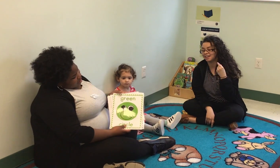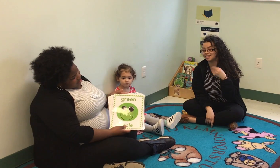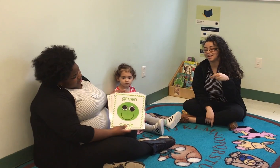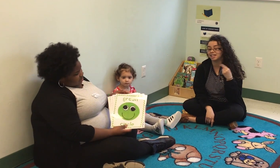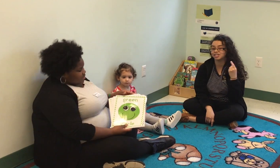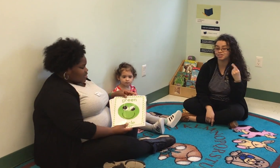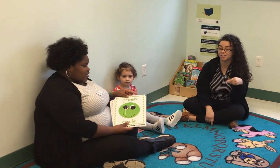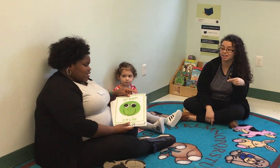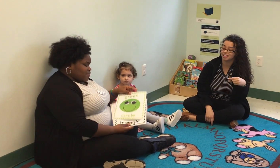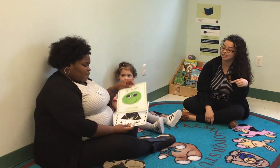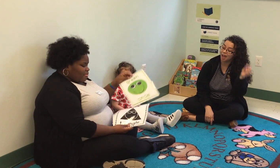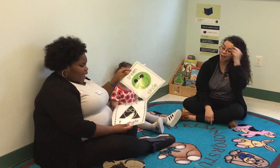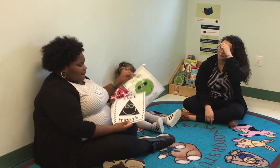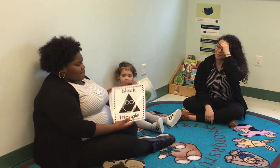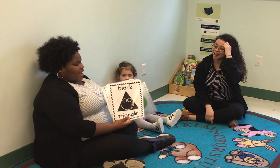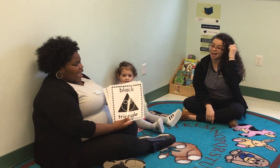Verde is green,